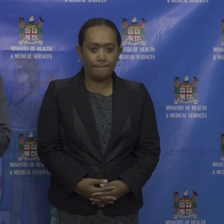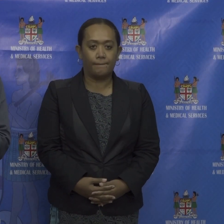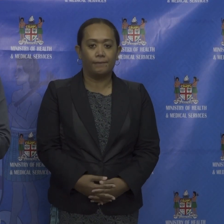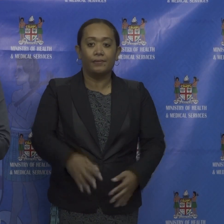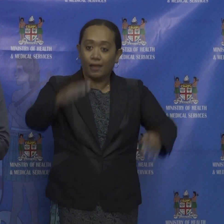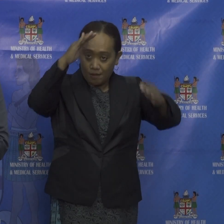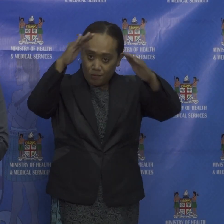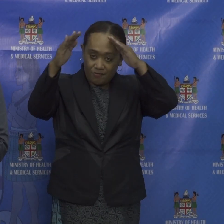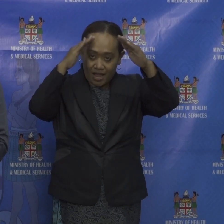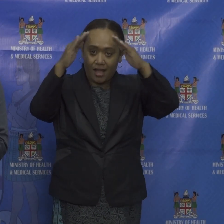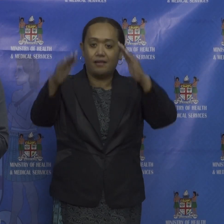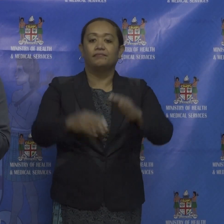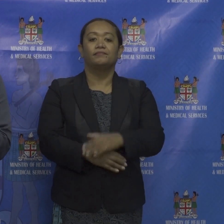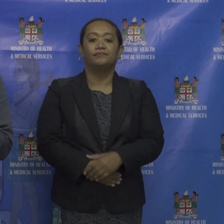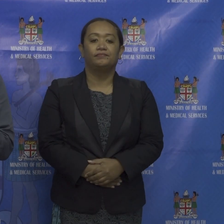Mbula Binaka.